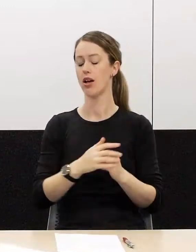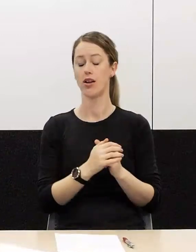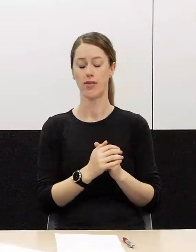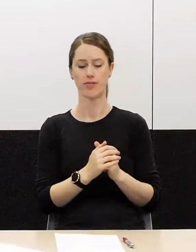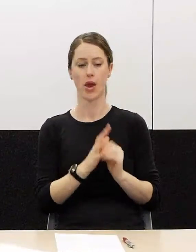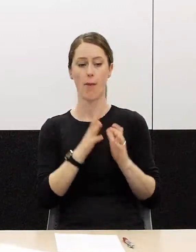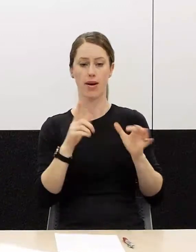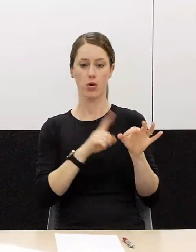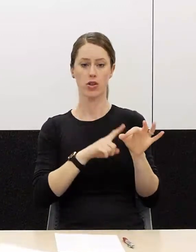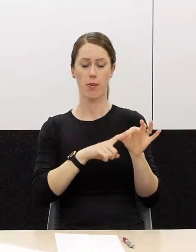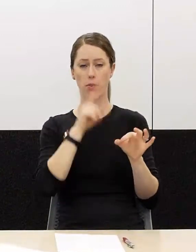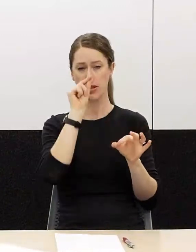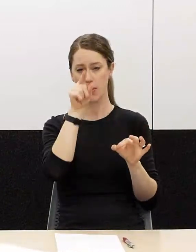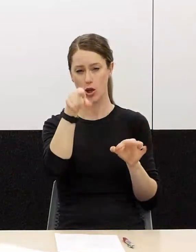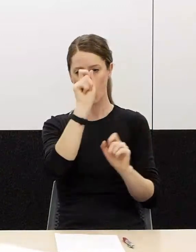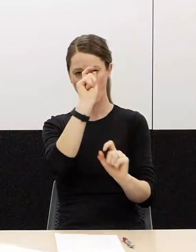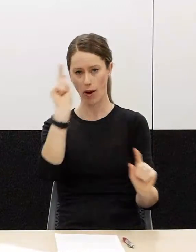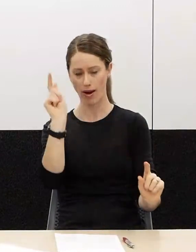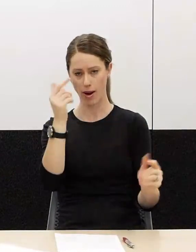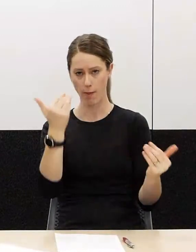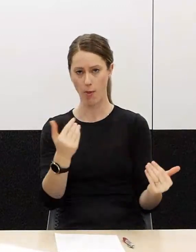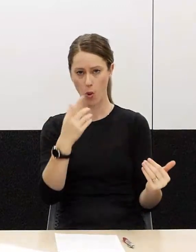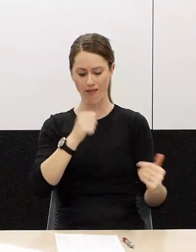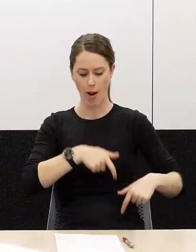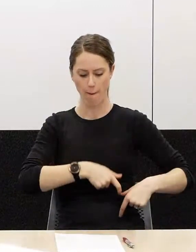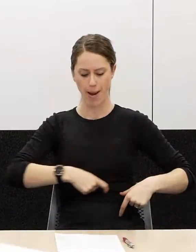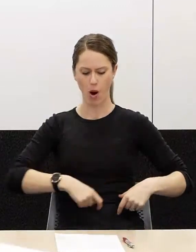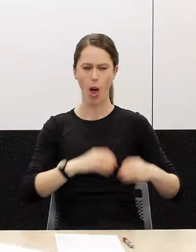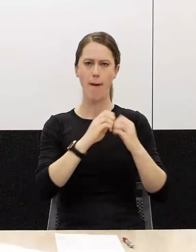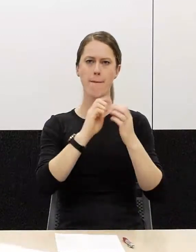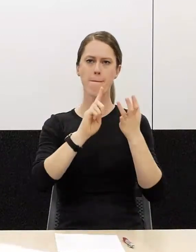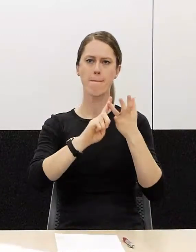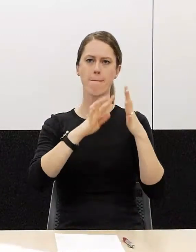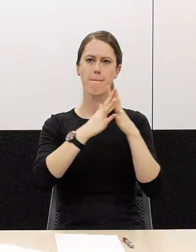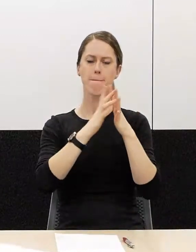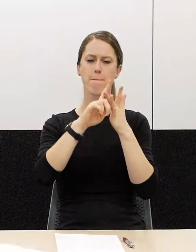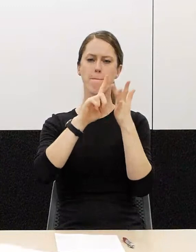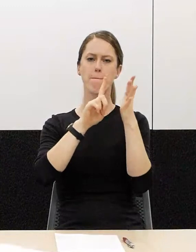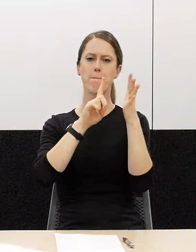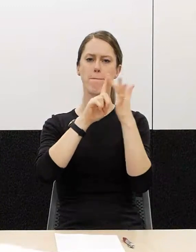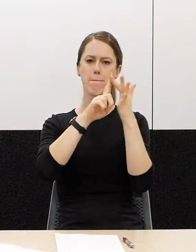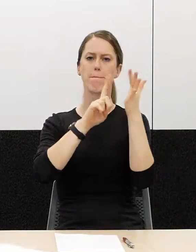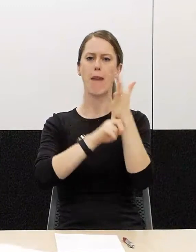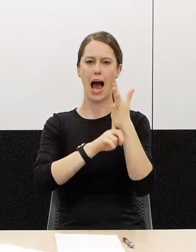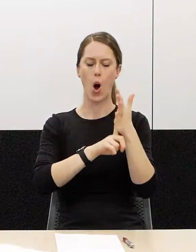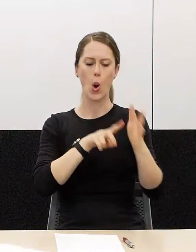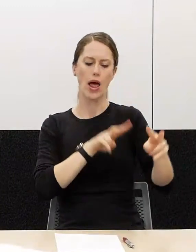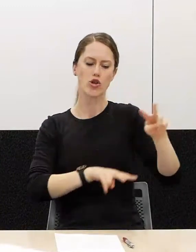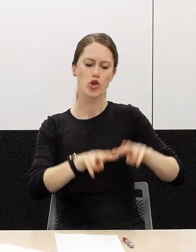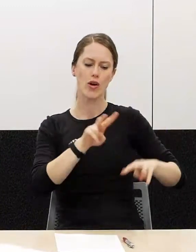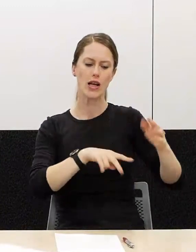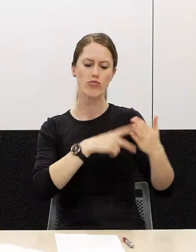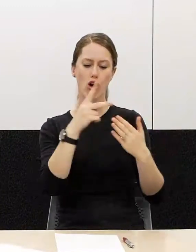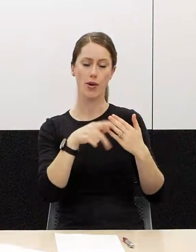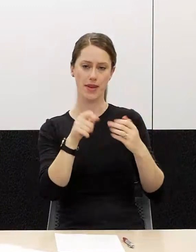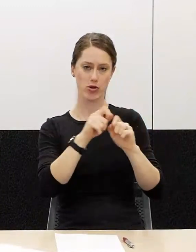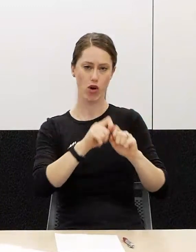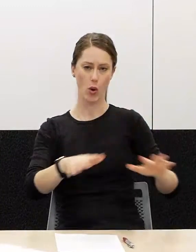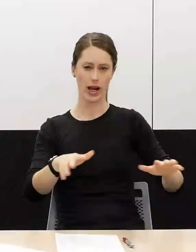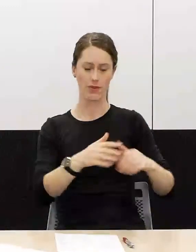as people may or may not be aware, we have a bowel screening program which is currently rolling out. I'm sure most people are aware of that. The current